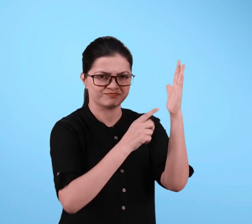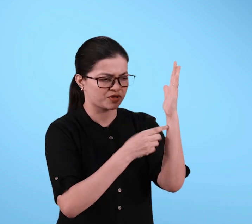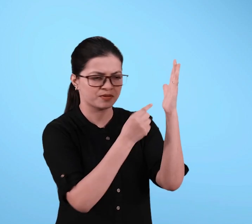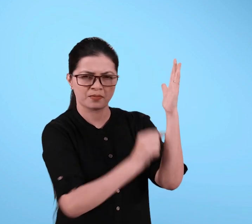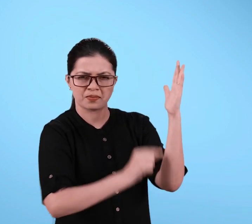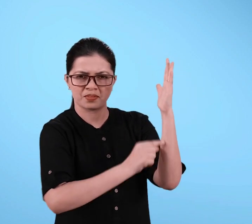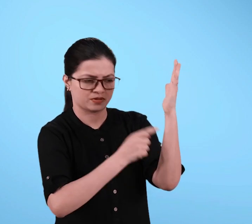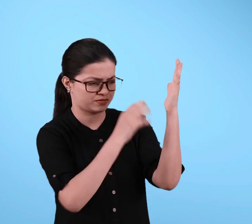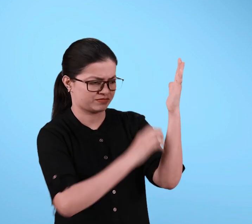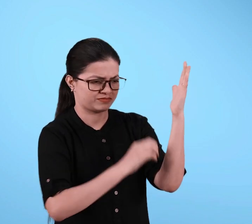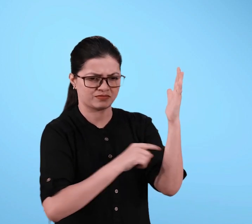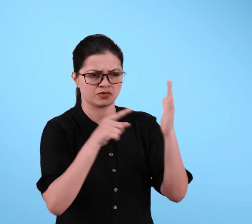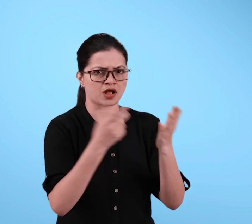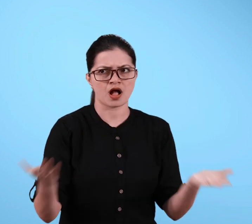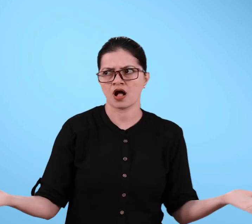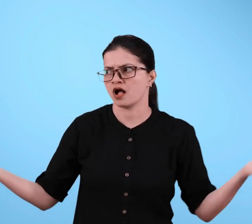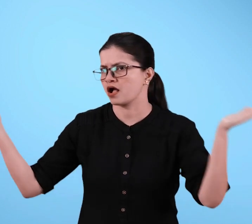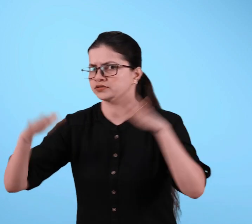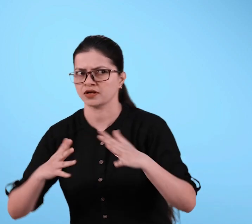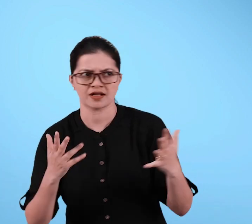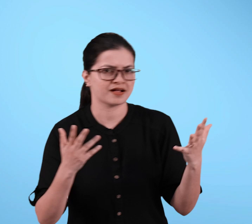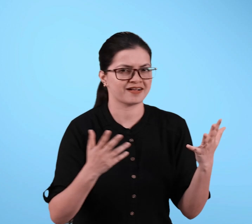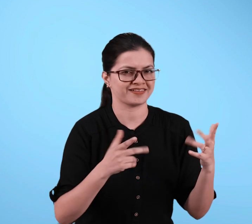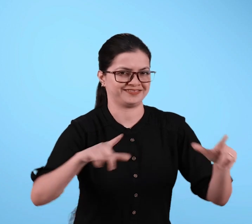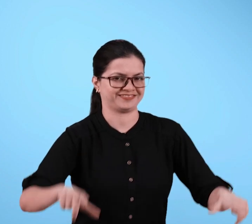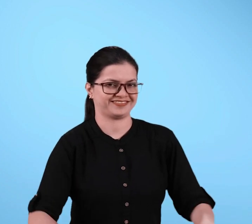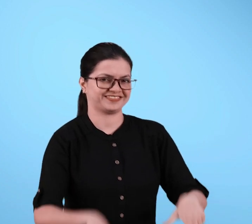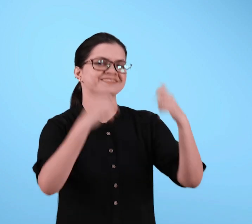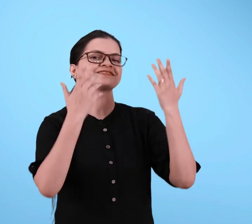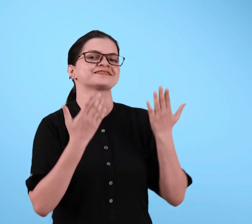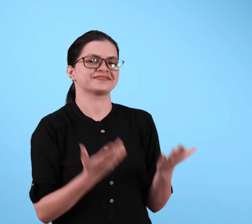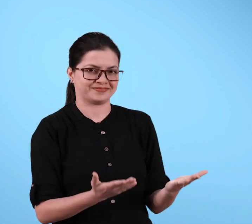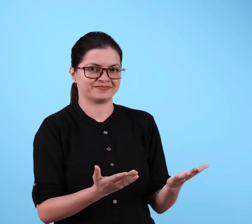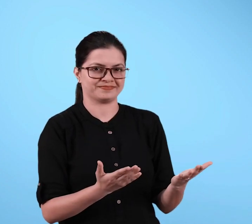Cotton, wool, silk, and jute.